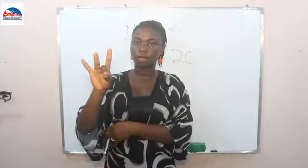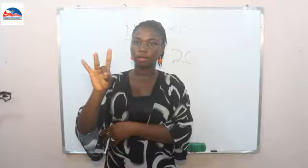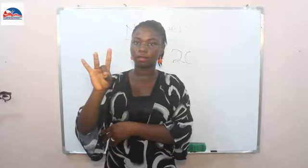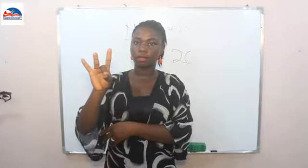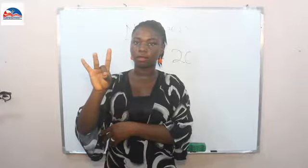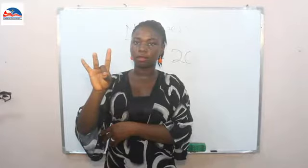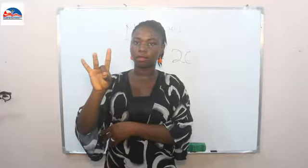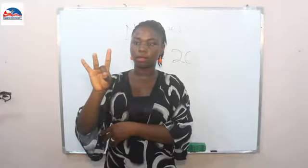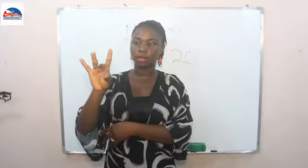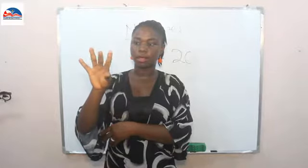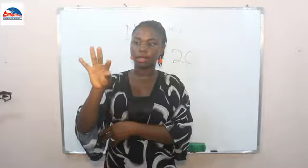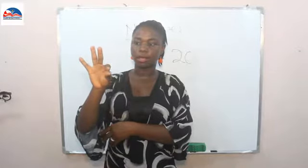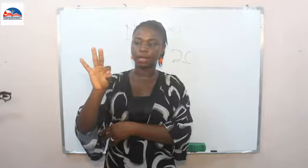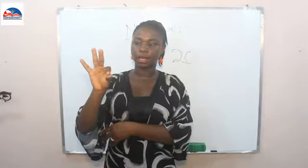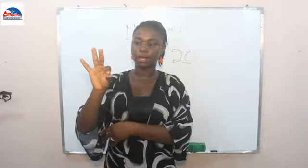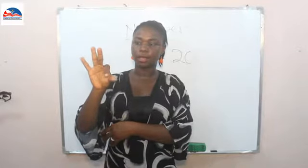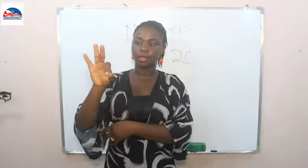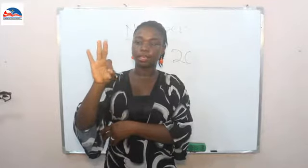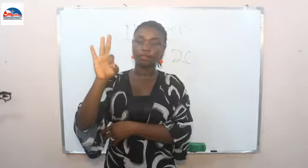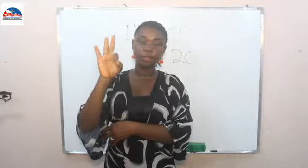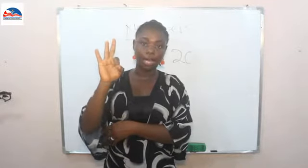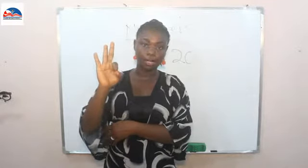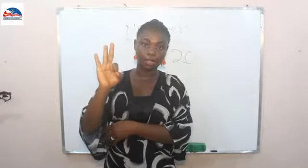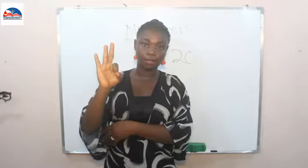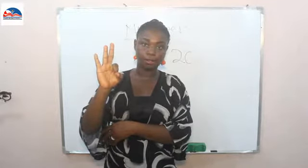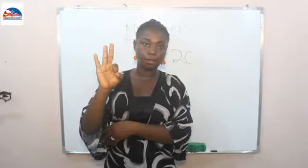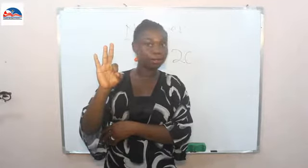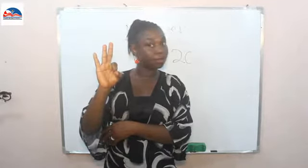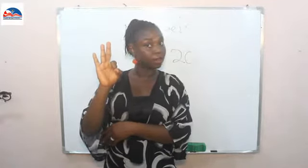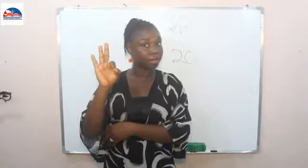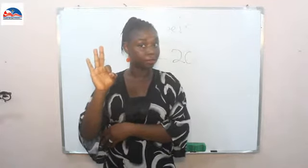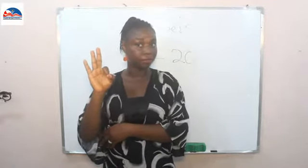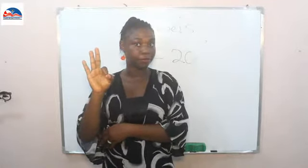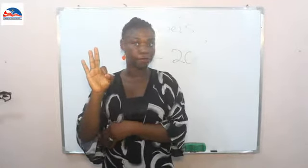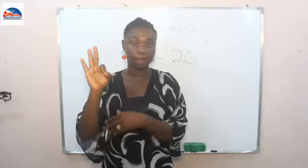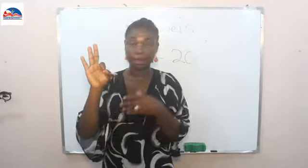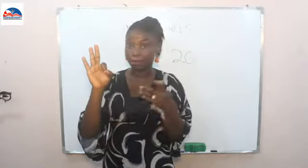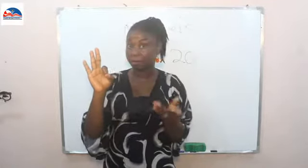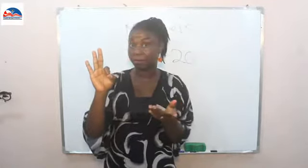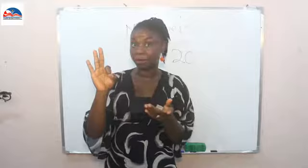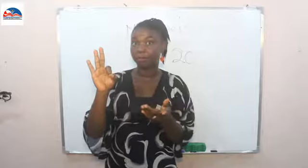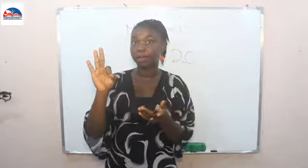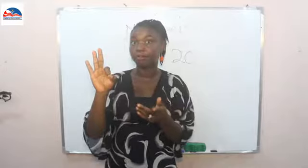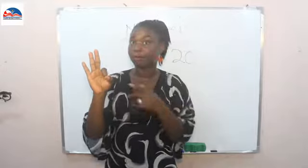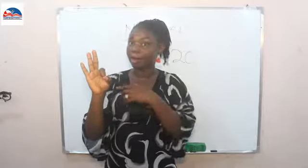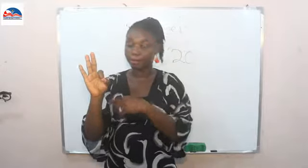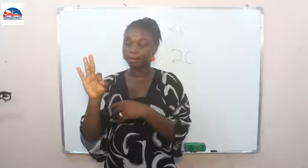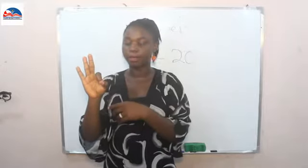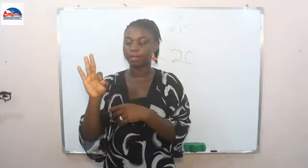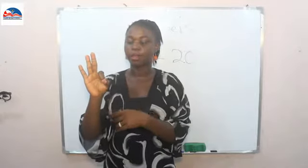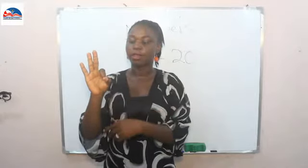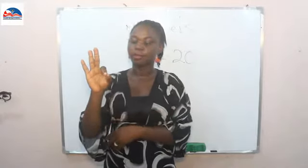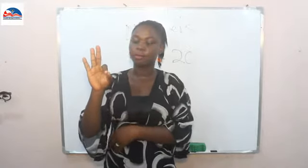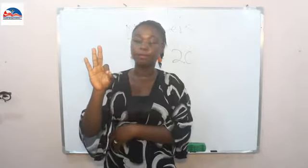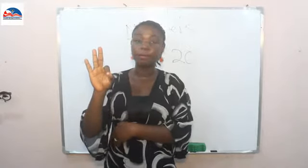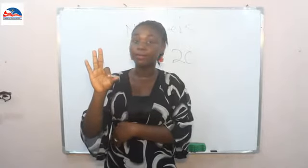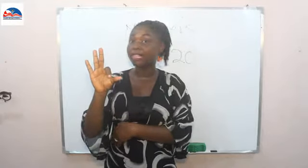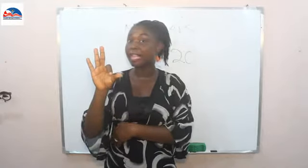8. And 9. If you do like this, it is F. If you can still remember from our alphabet. But different between